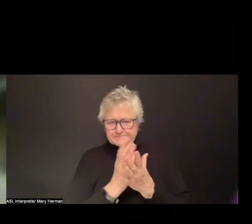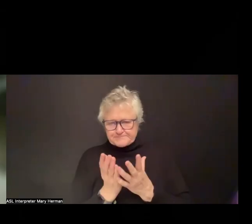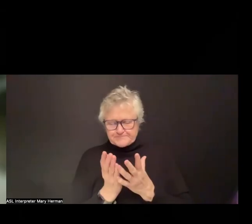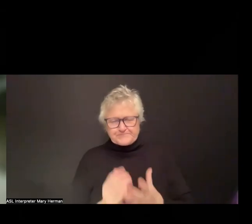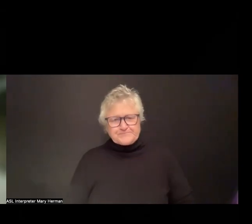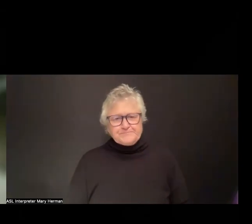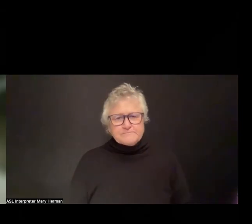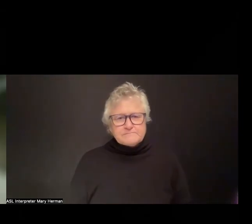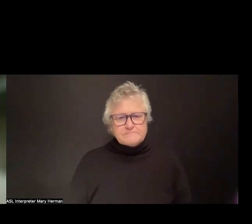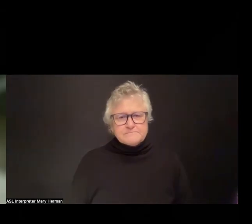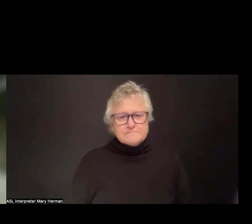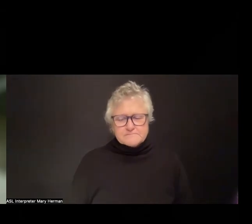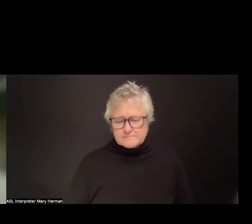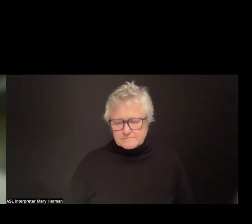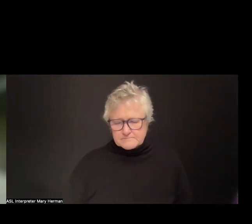Okay.